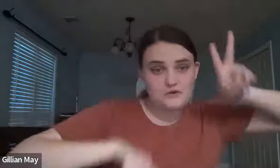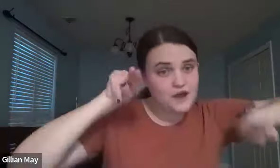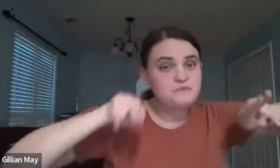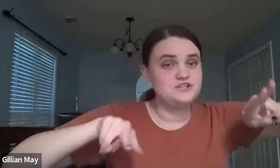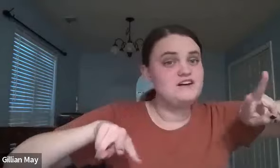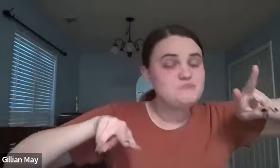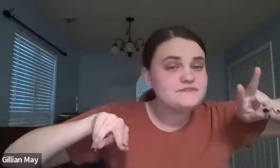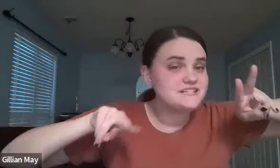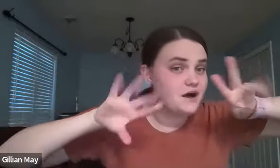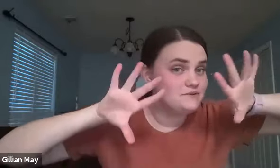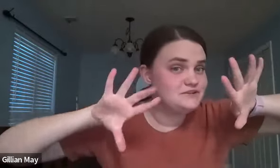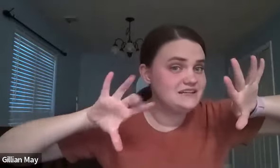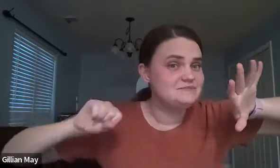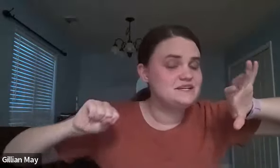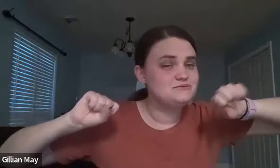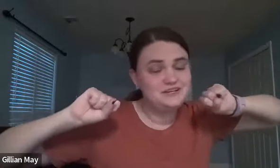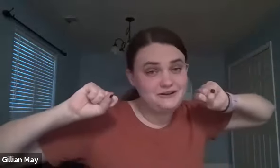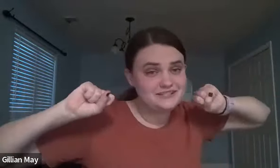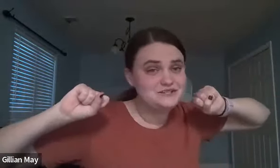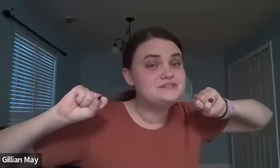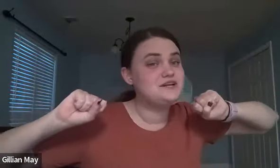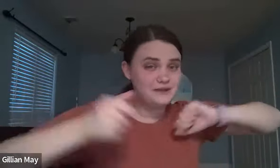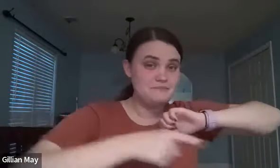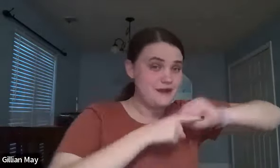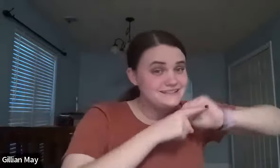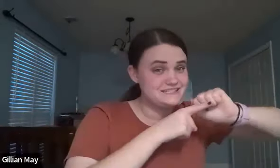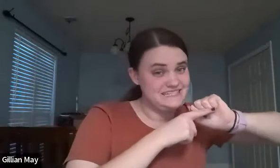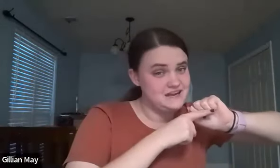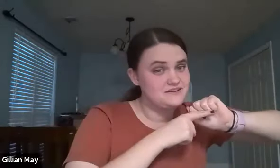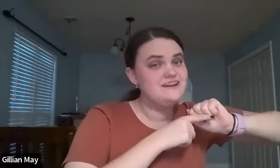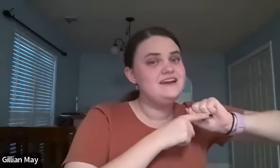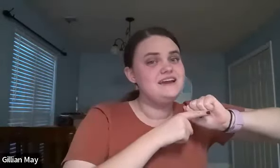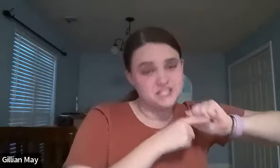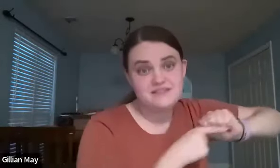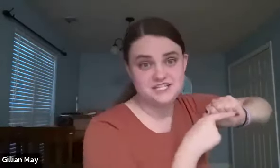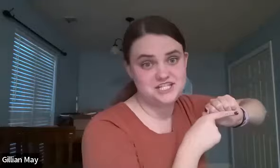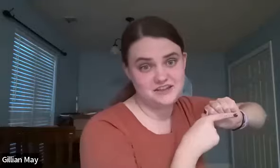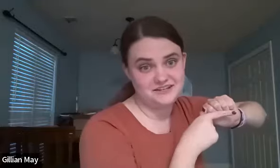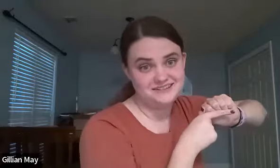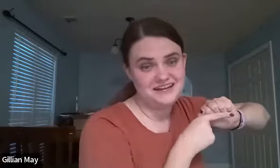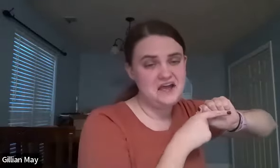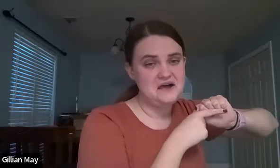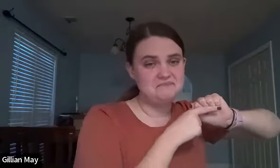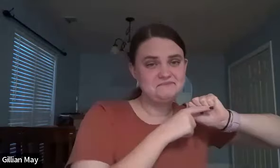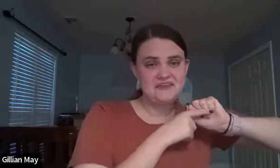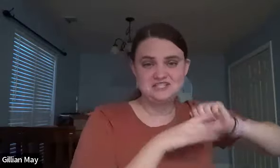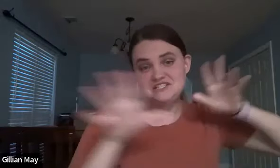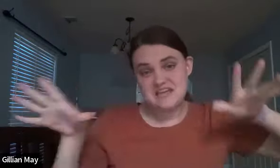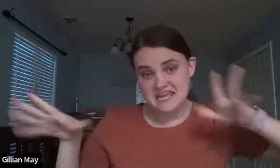both couples, y'all have perfect opportunities because what y'all can do is y'all can practice together and challenge each other. Just saying